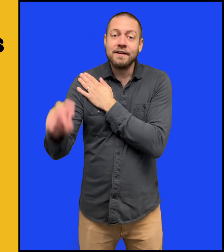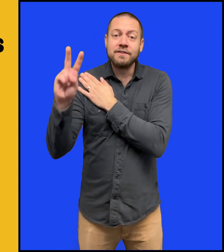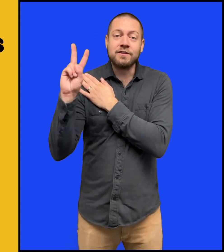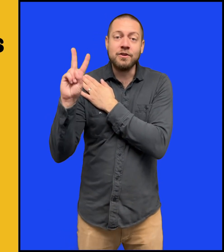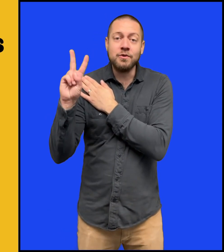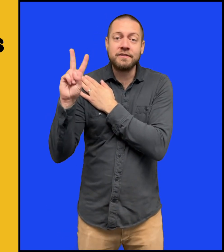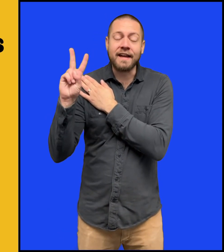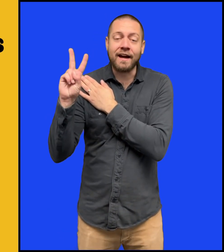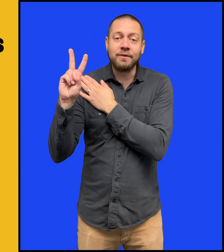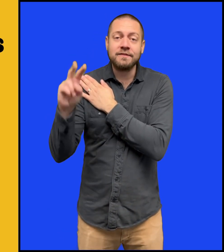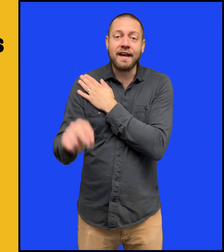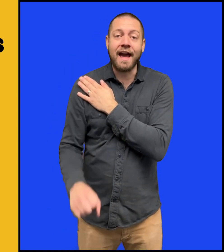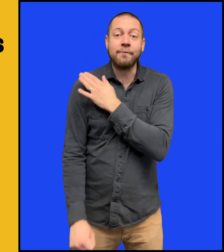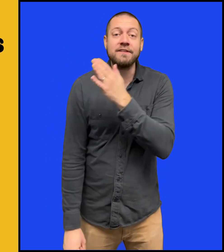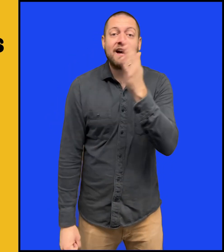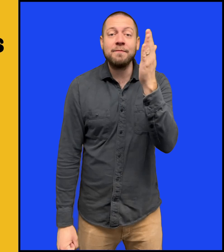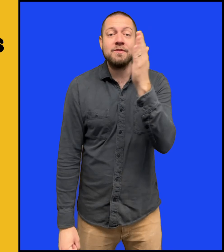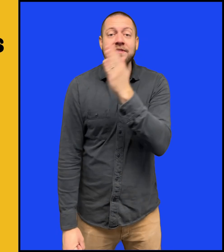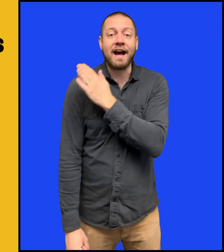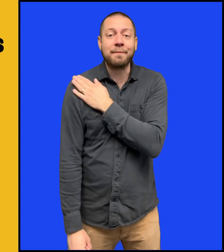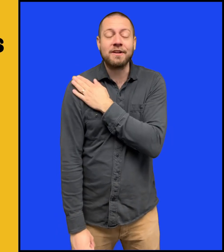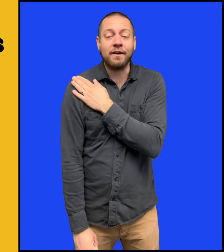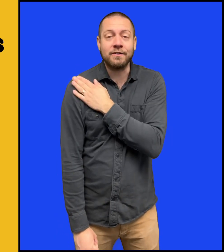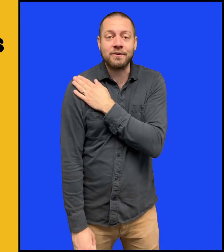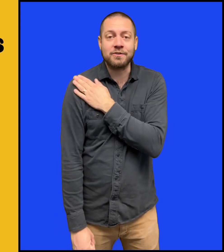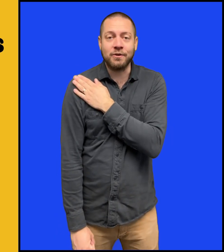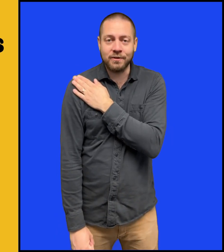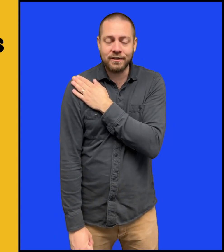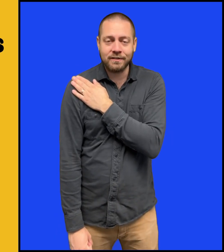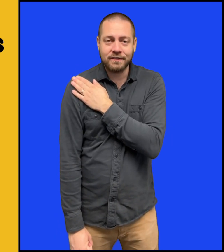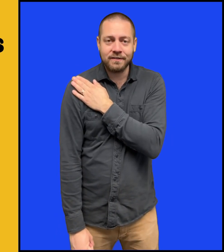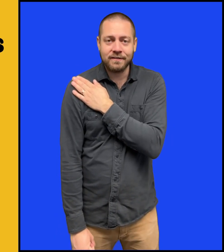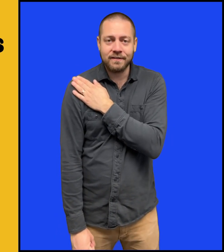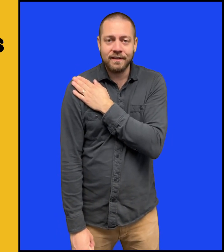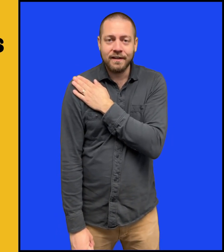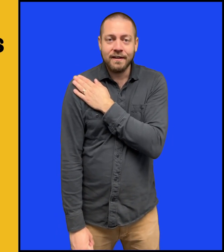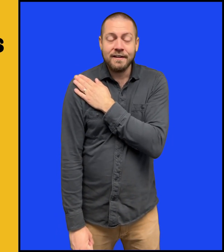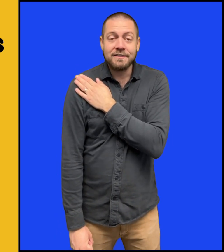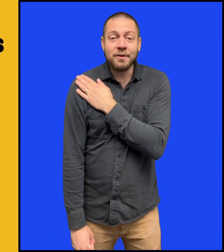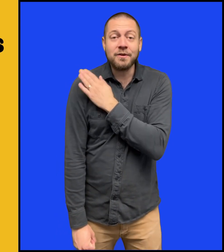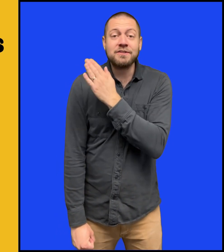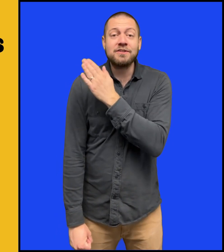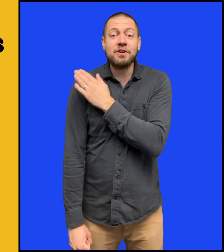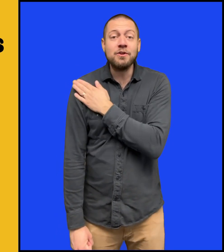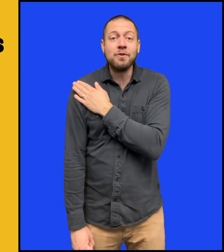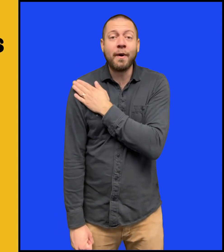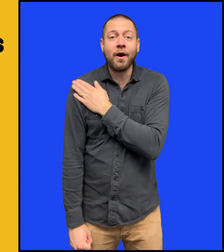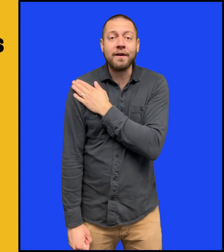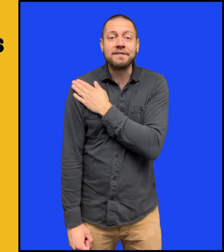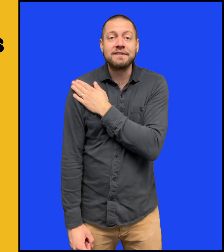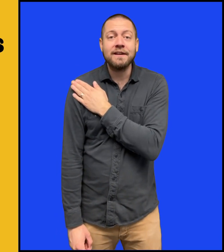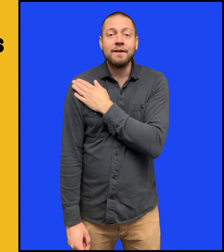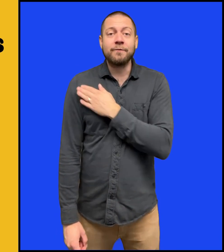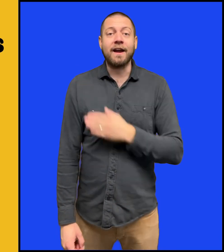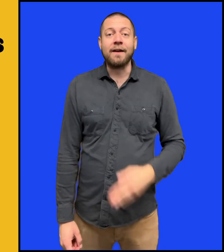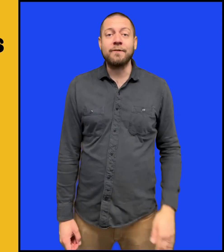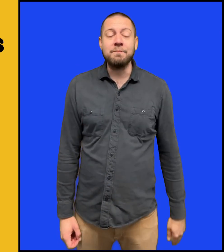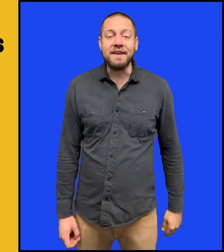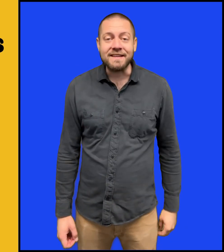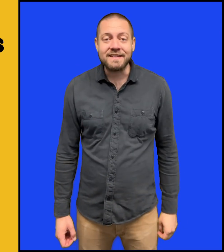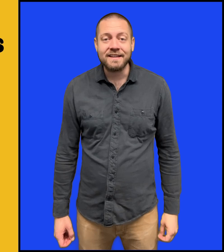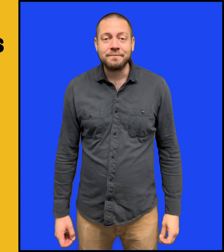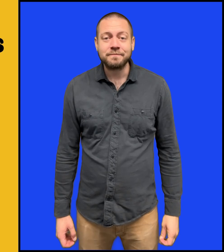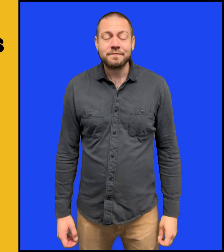said 2 sounds every time you tapped on your shoulder? So there's 2 parts for